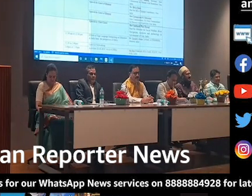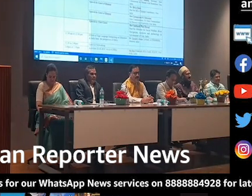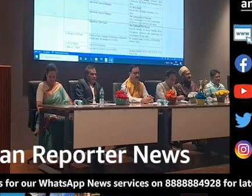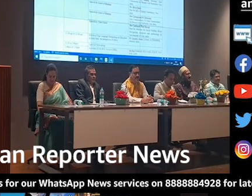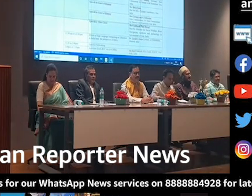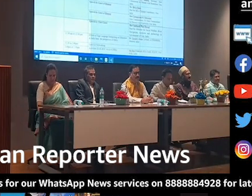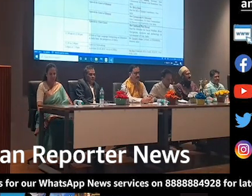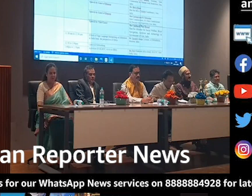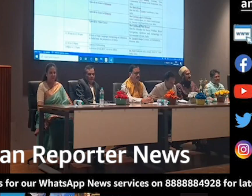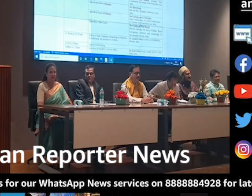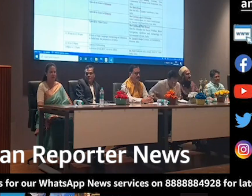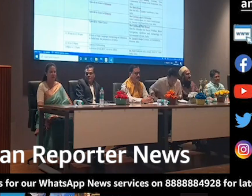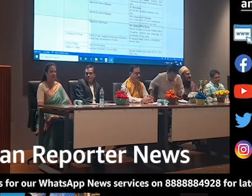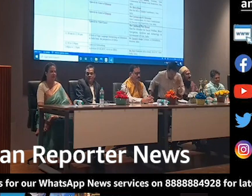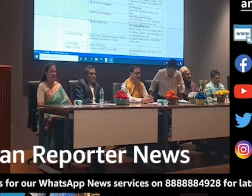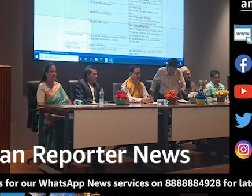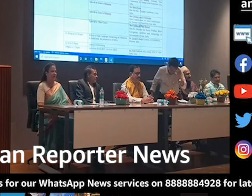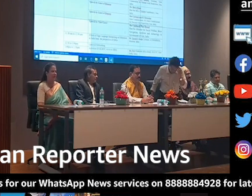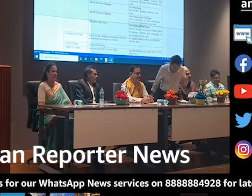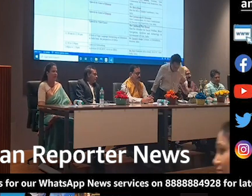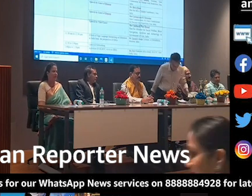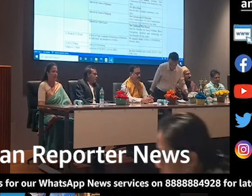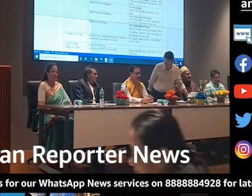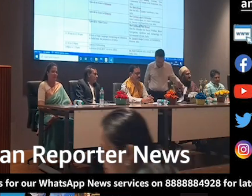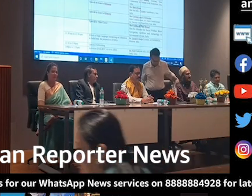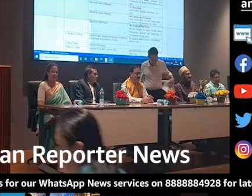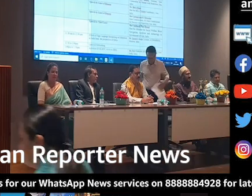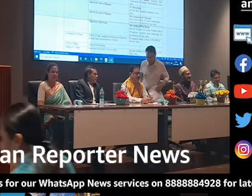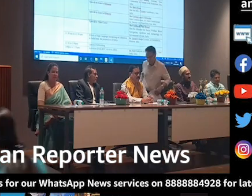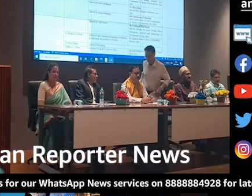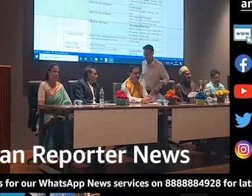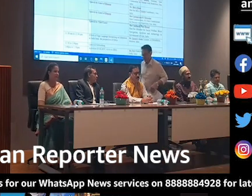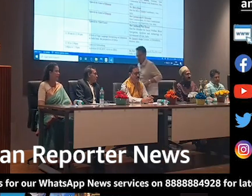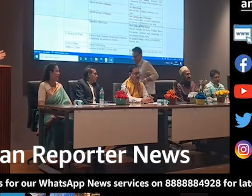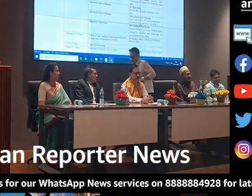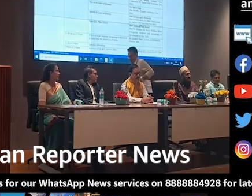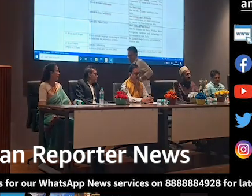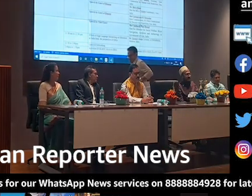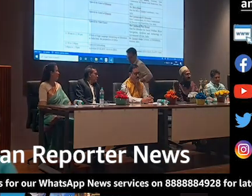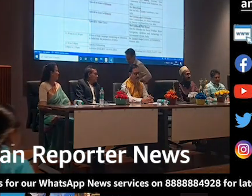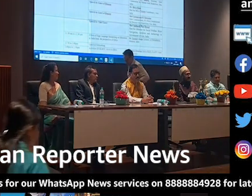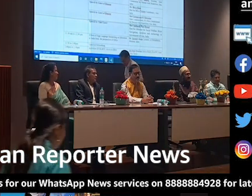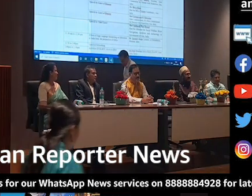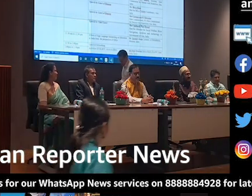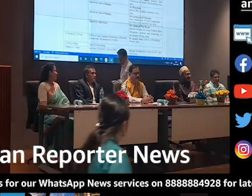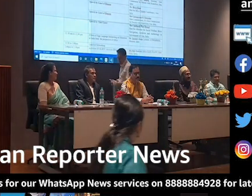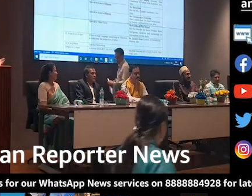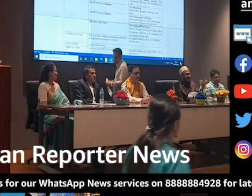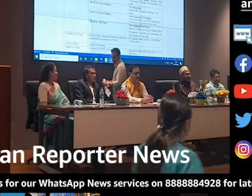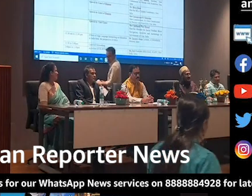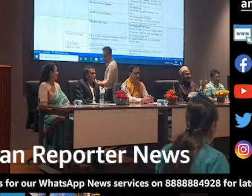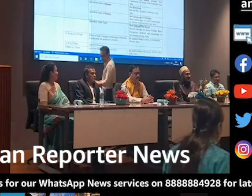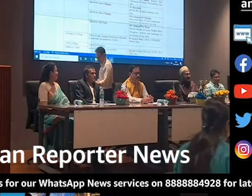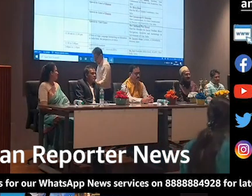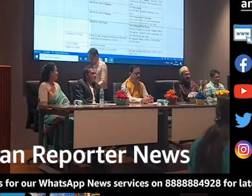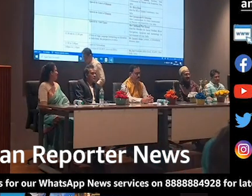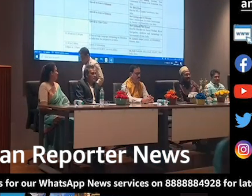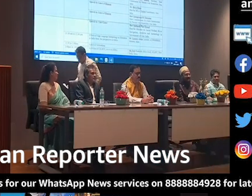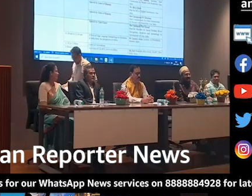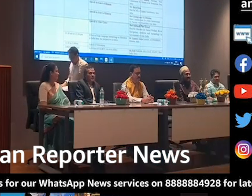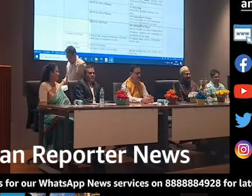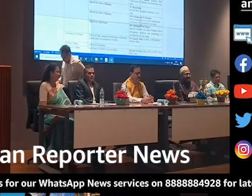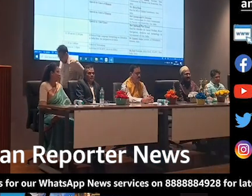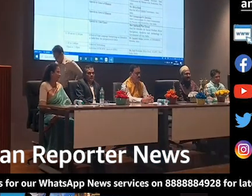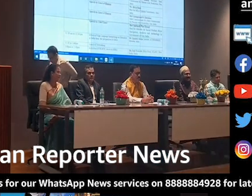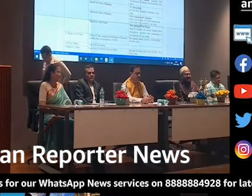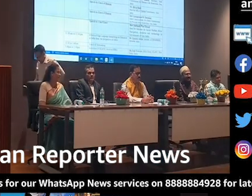Prasad R. Pavaskar sir. Please come and give us the kind words which he has given when he was also in charge of education